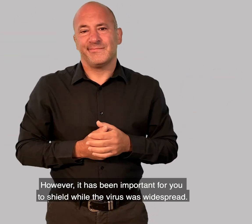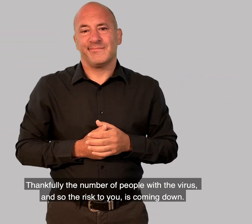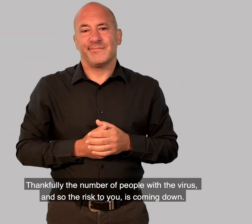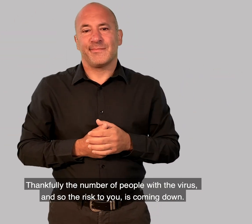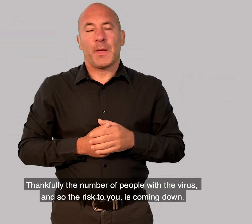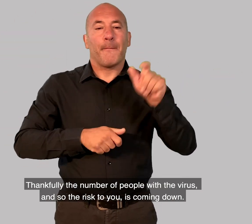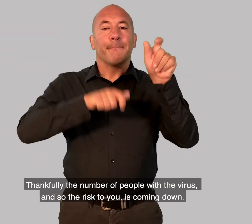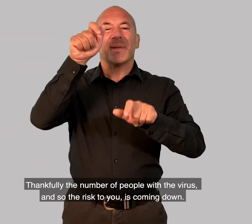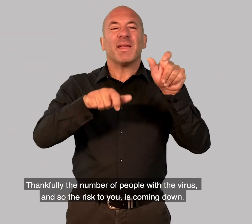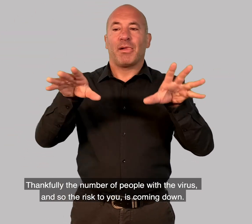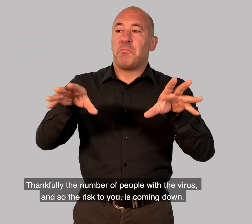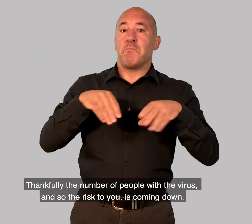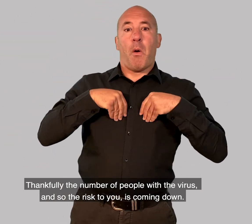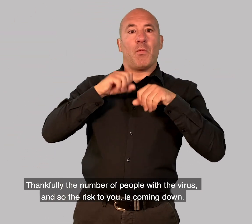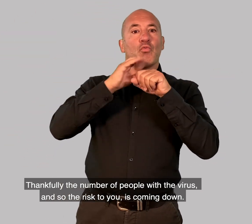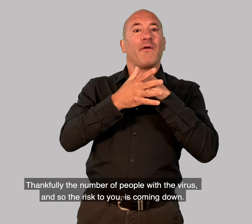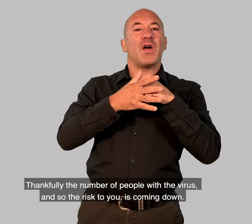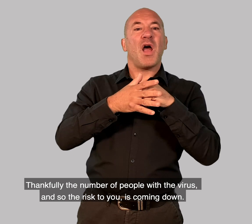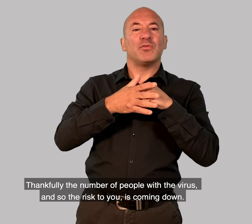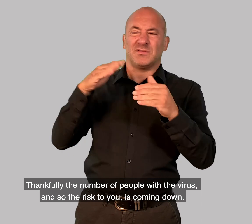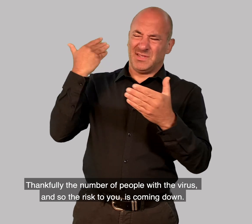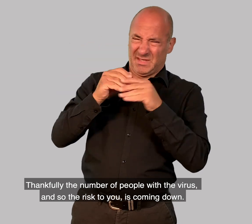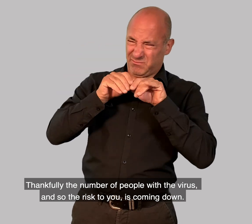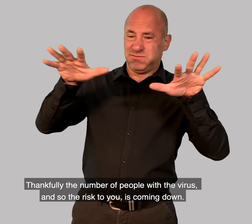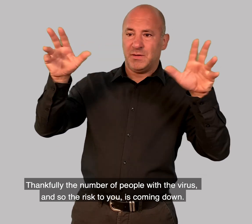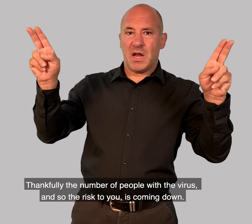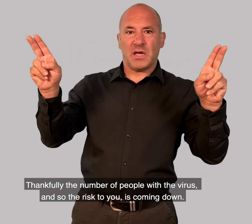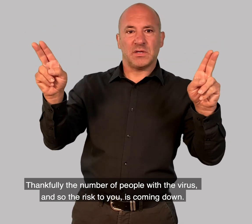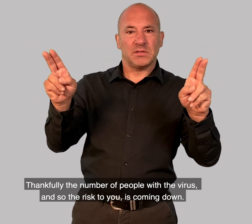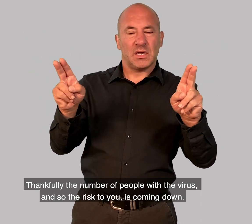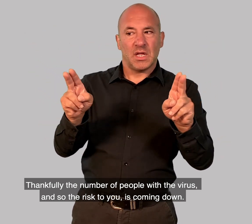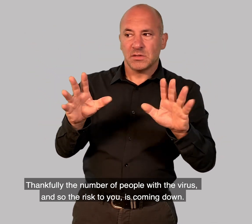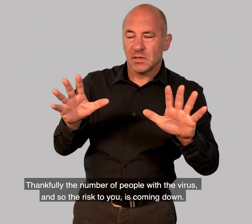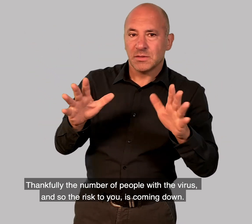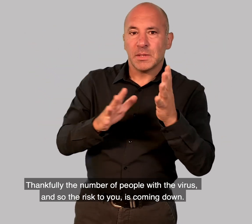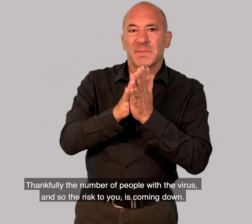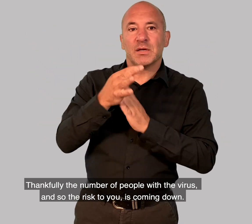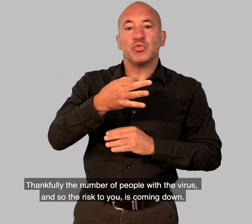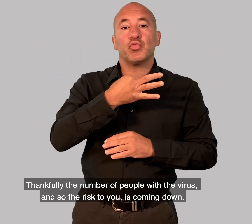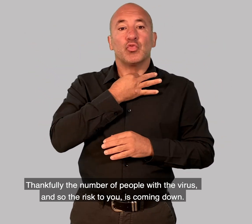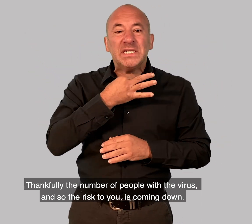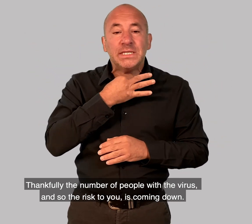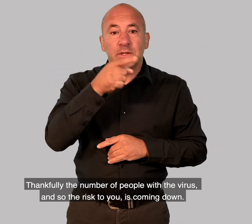Thankfully, the number of people with the virus, and so the risk to you, is coming down.